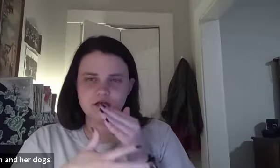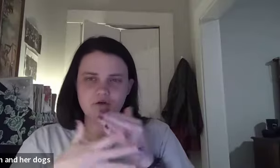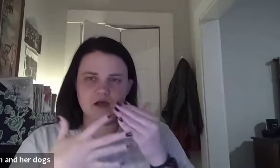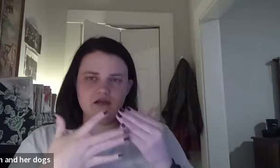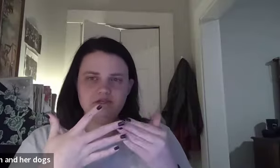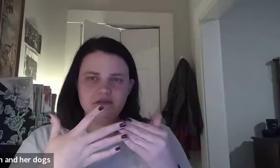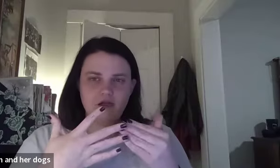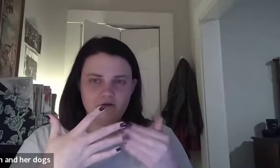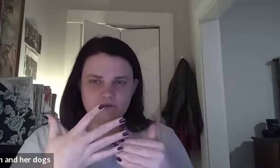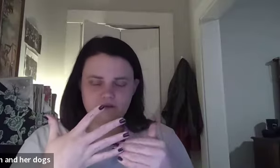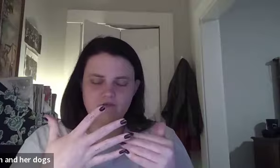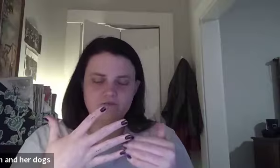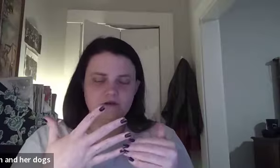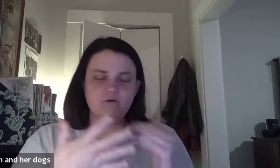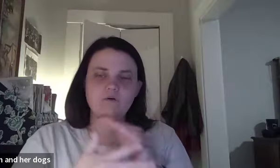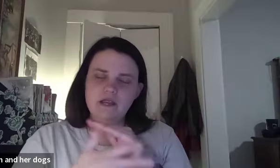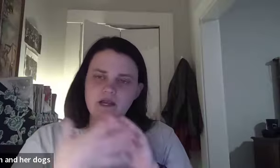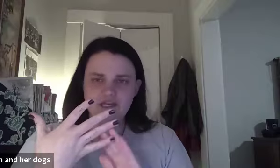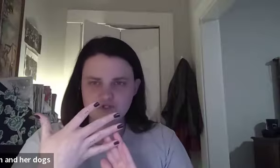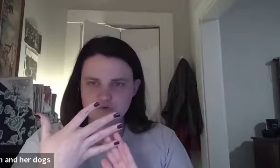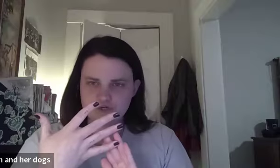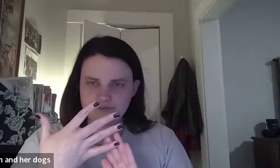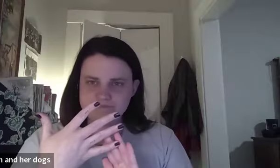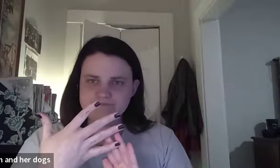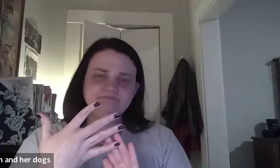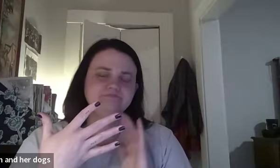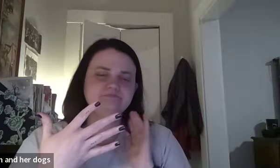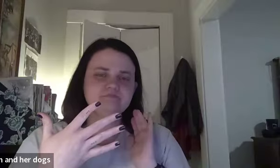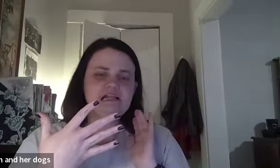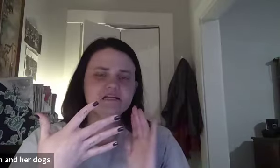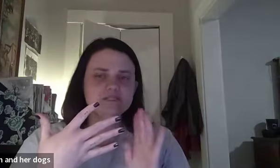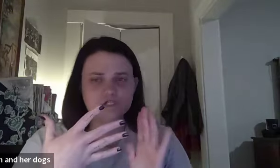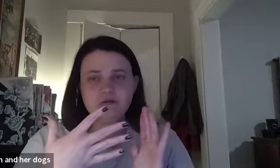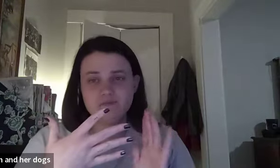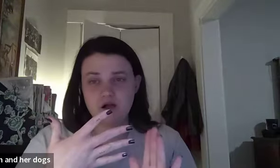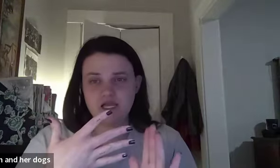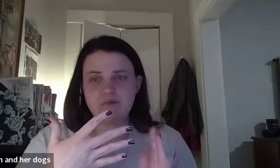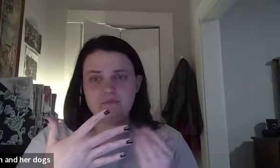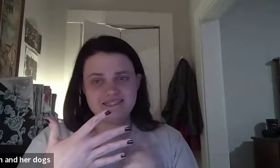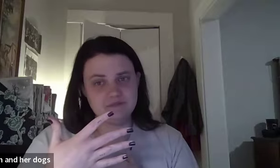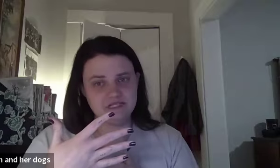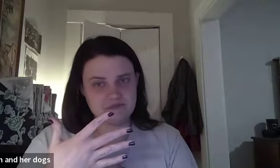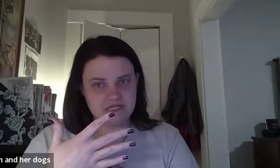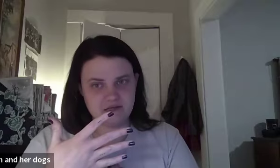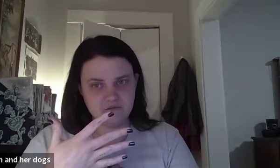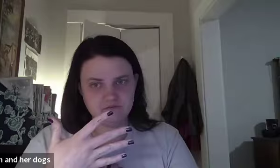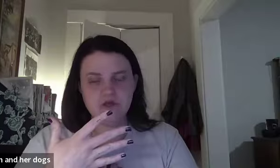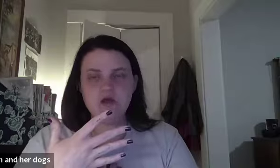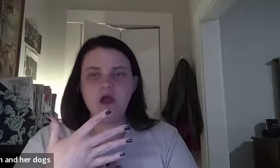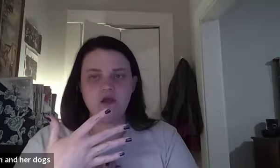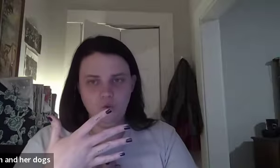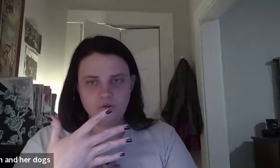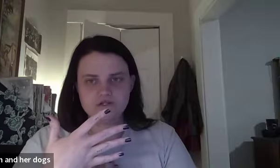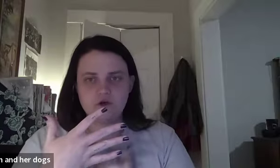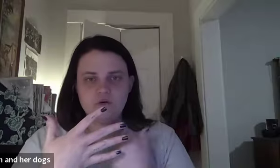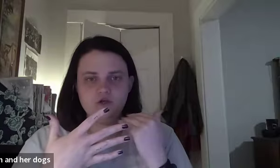go kind of in alphabetical, in age order, especially when I'm talking about my siblings and myself. I always go in